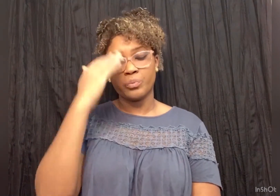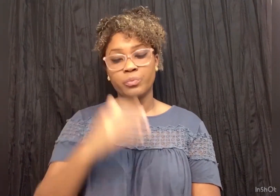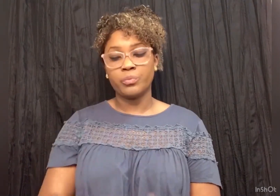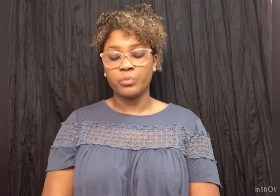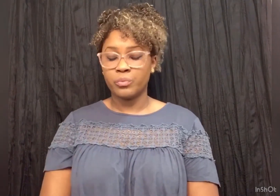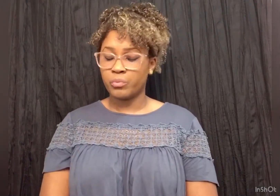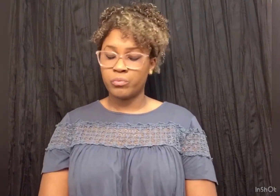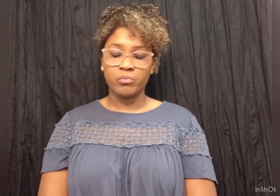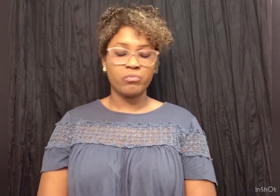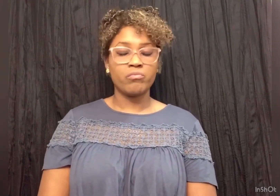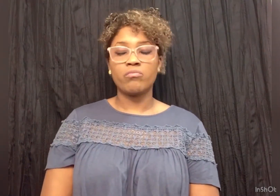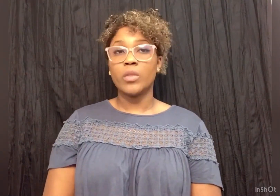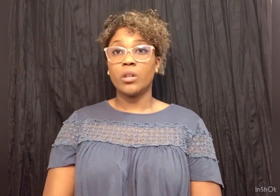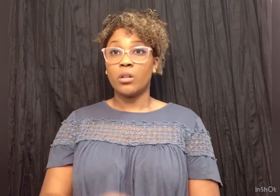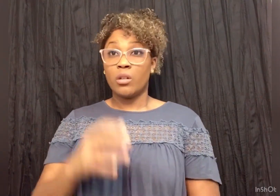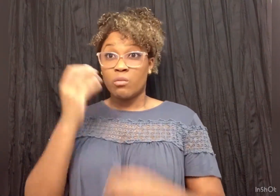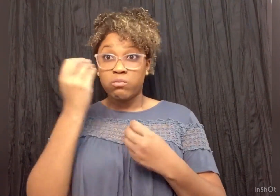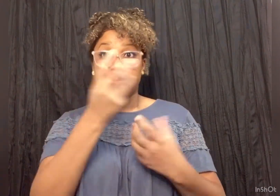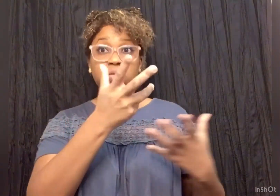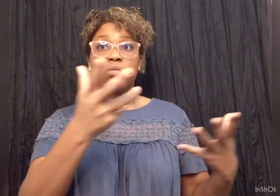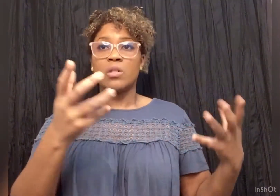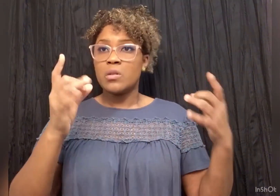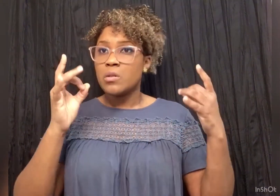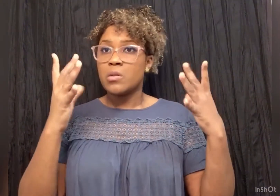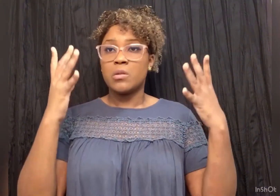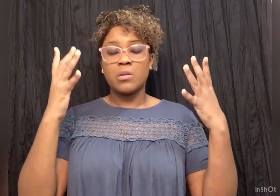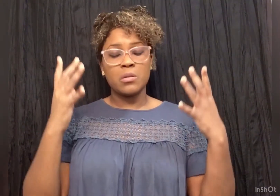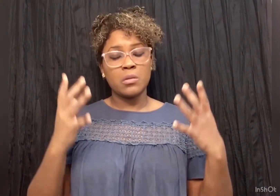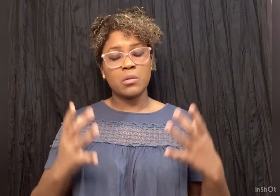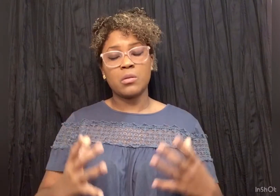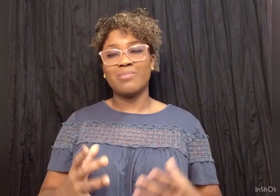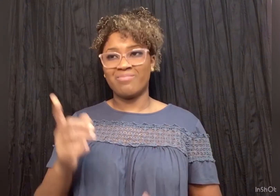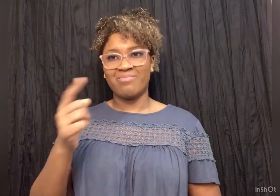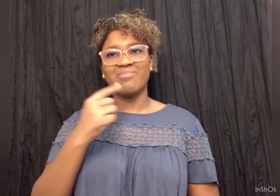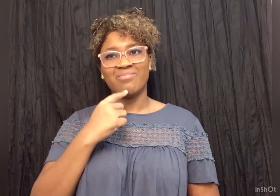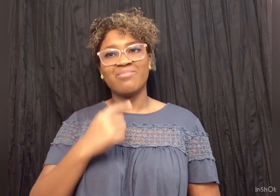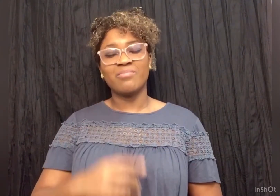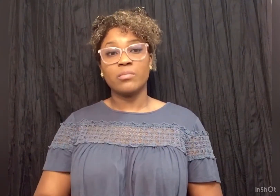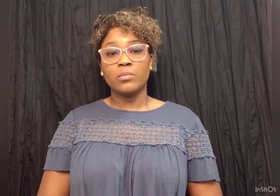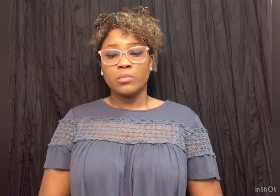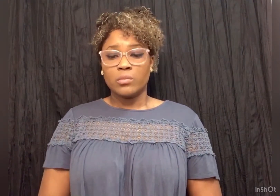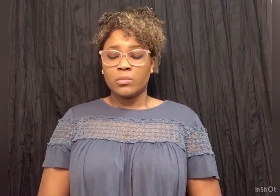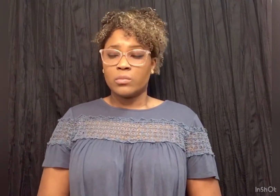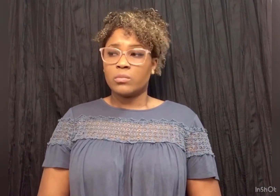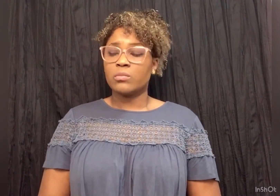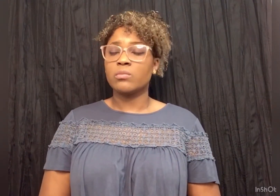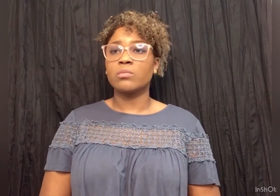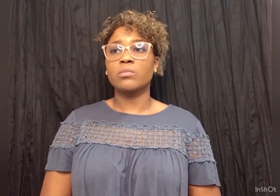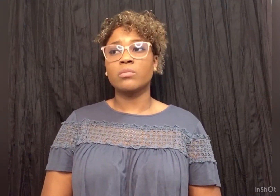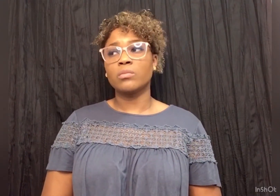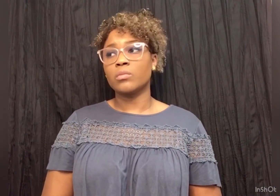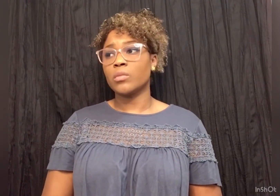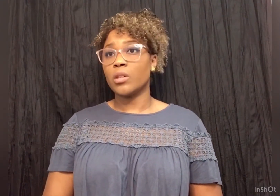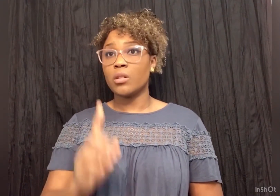"The news is terrible," he said at last. And then one word: